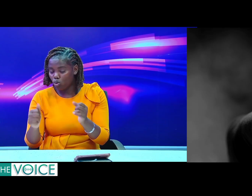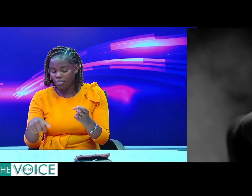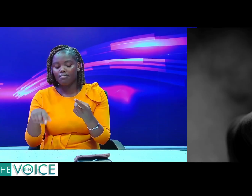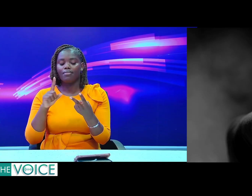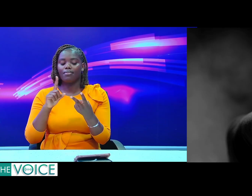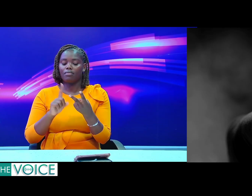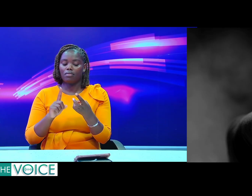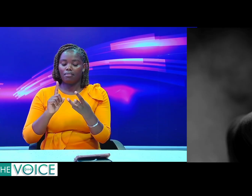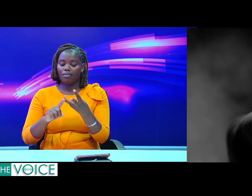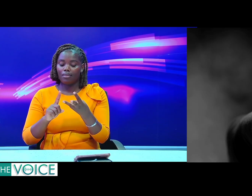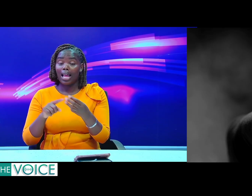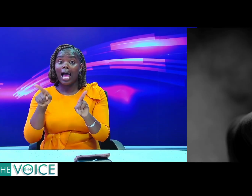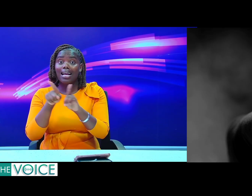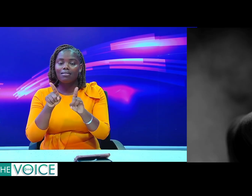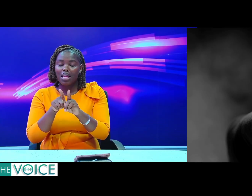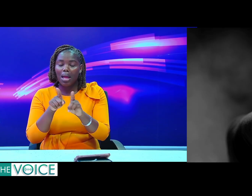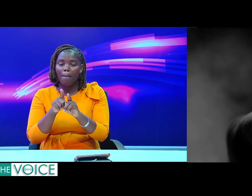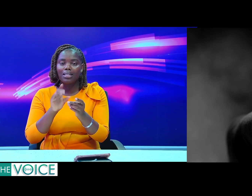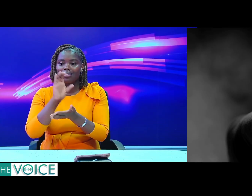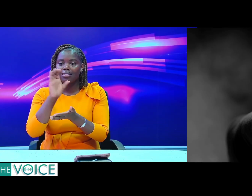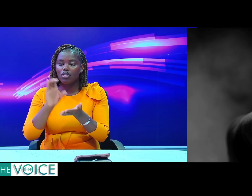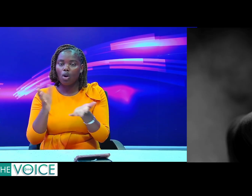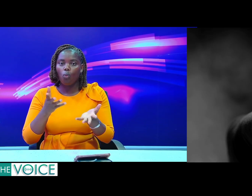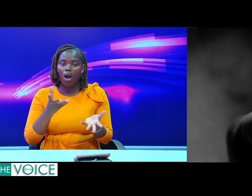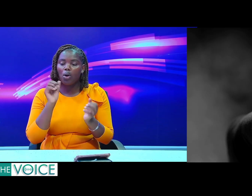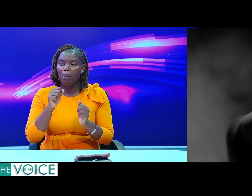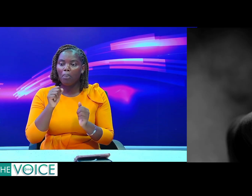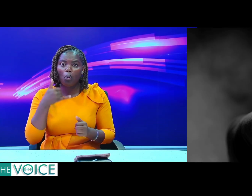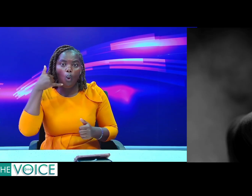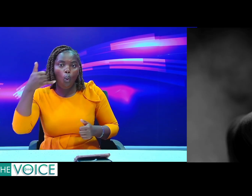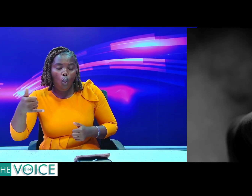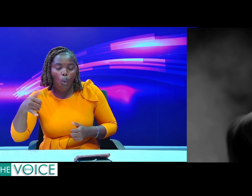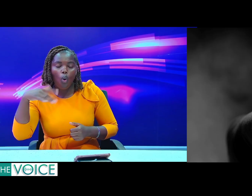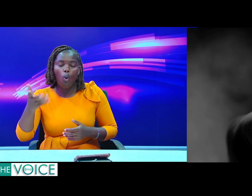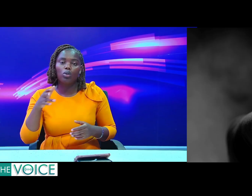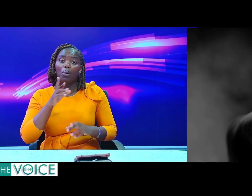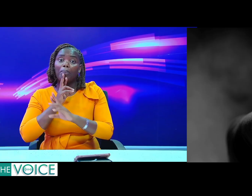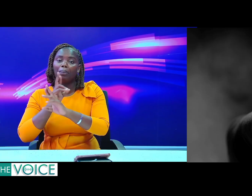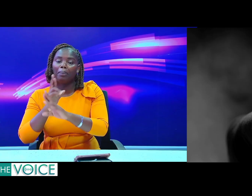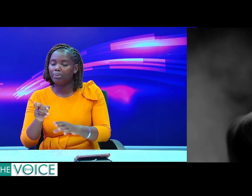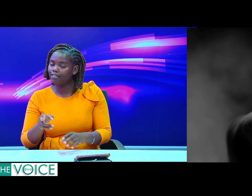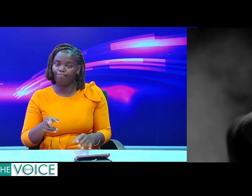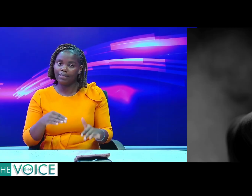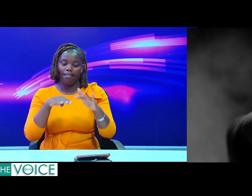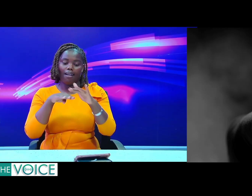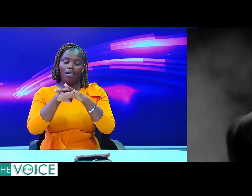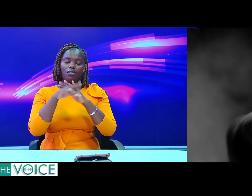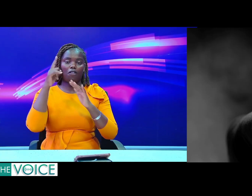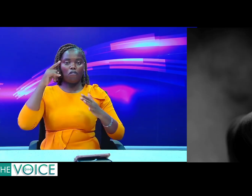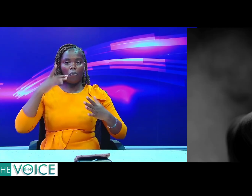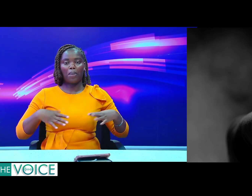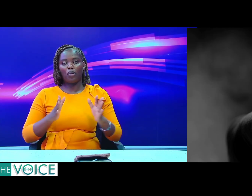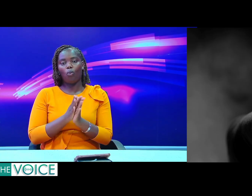Yes, safe houses are the word I was looking for. There are no safe houses for victims who report. We don't have a call center where